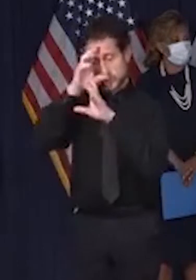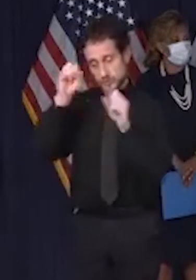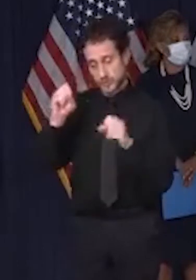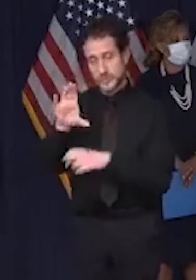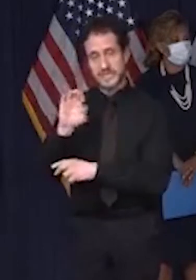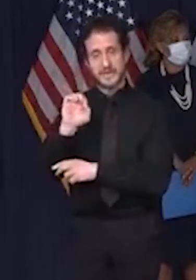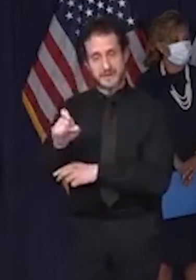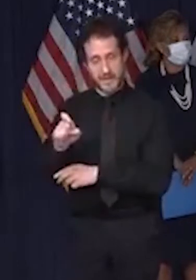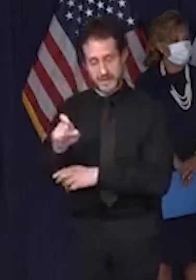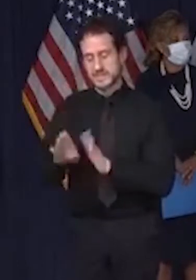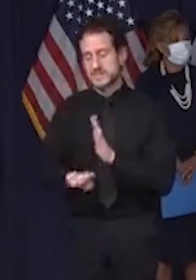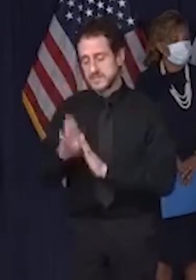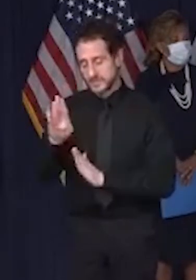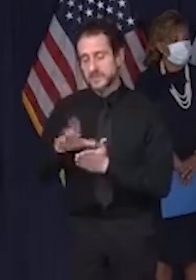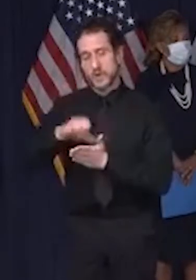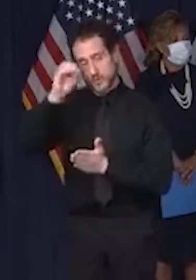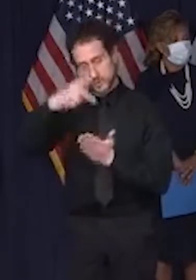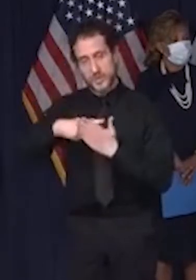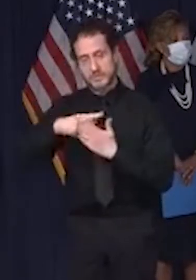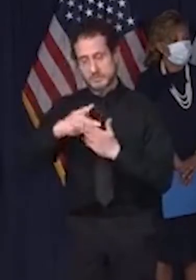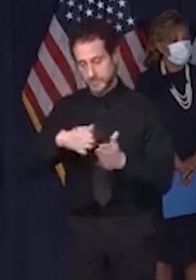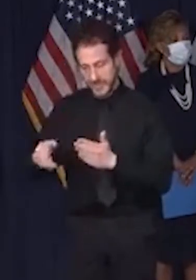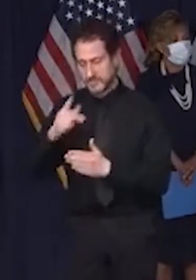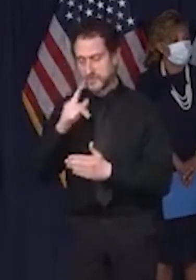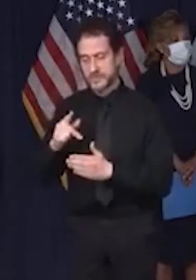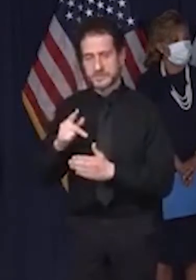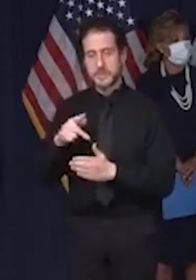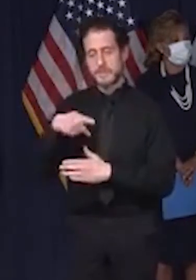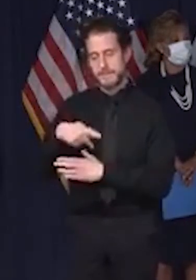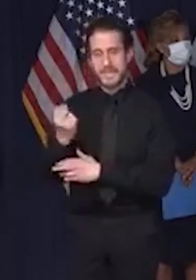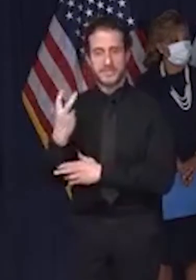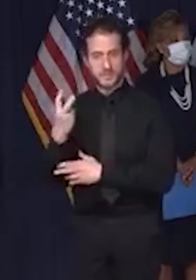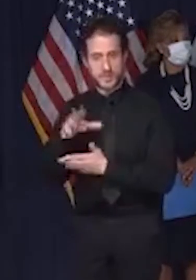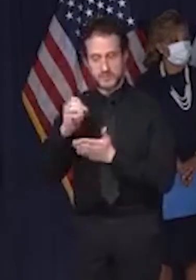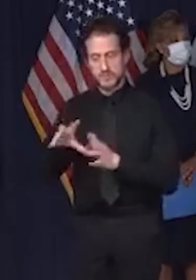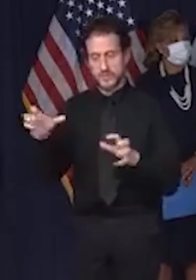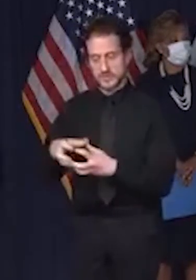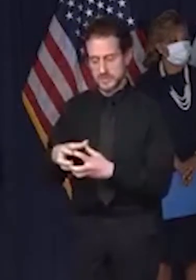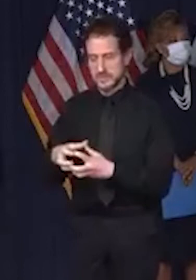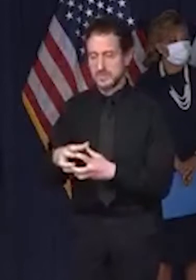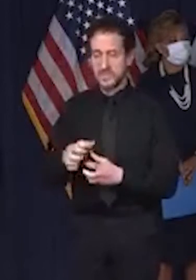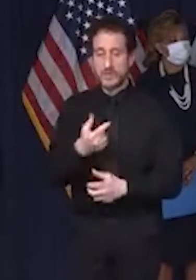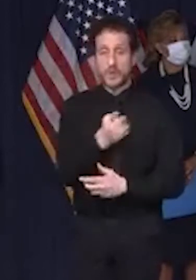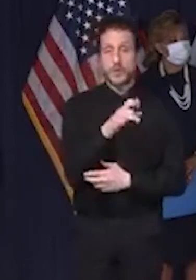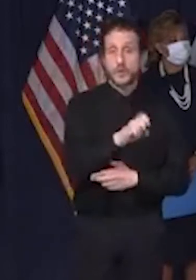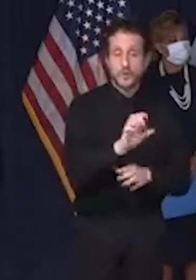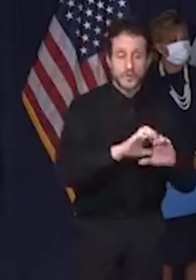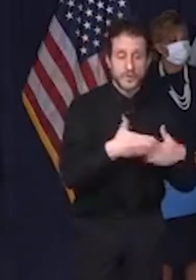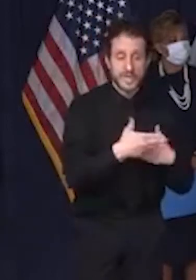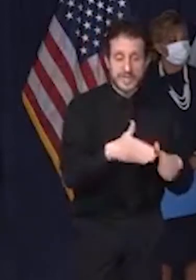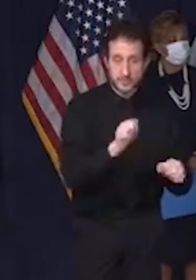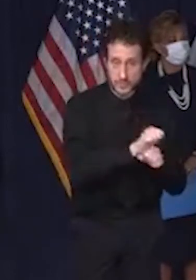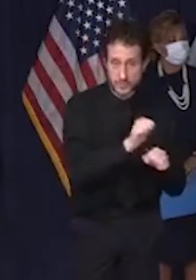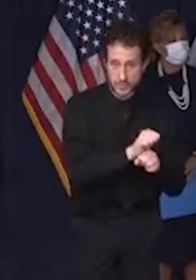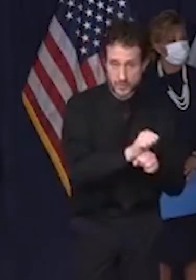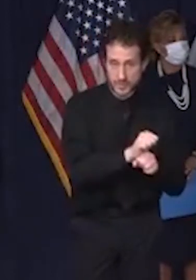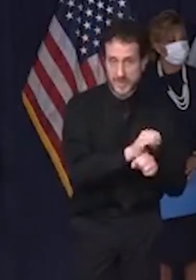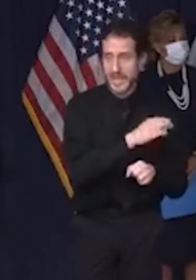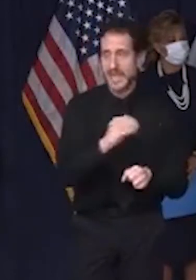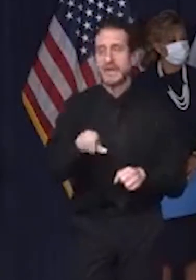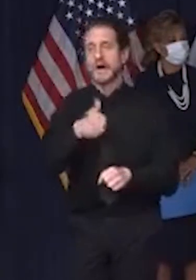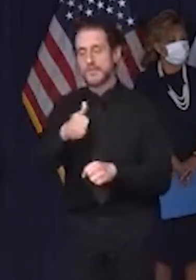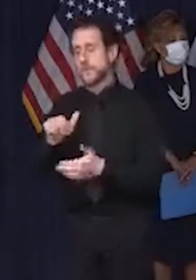for his P-12 student body that combines Google Classroom tools with offline continued learning